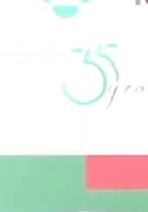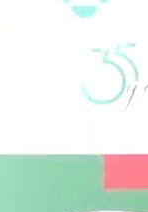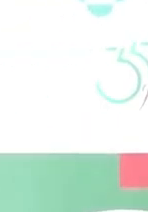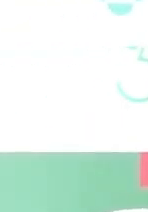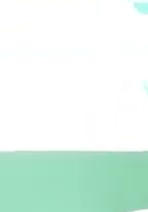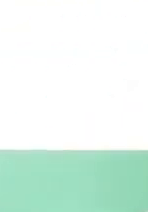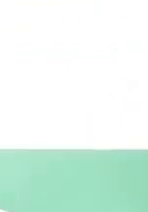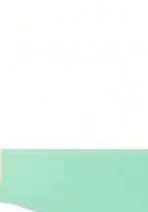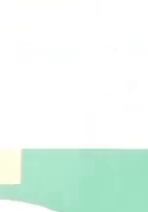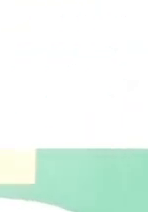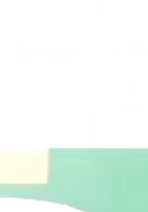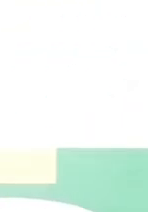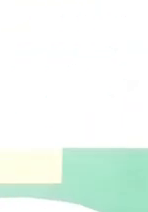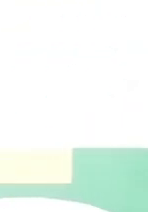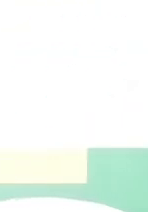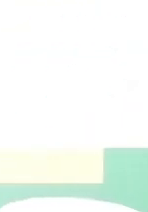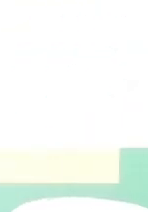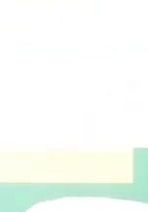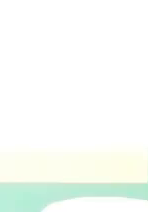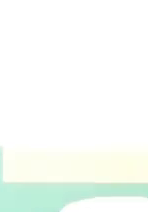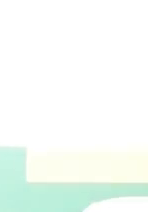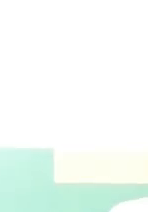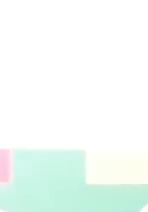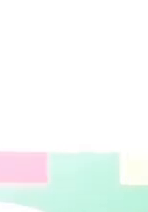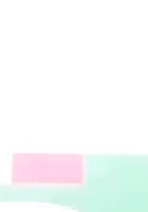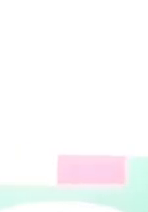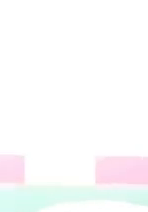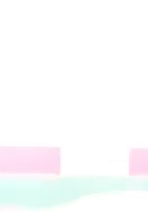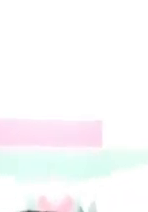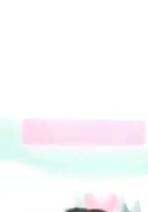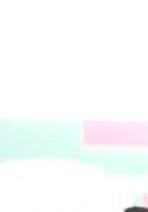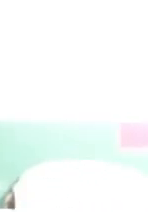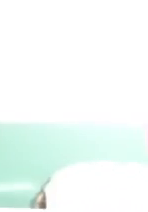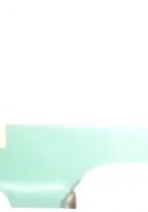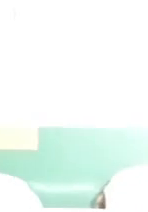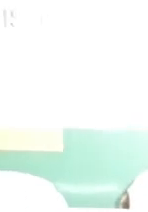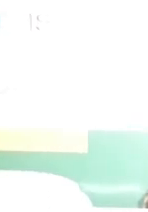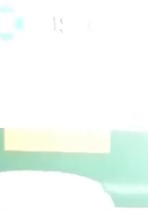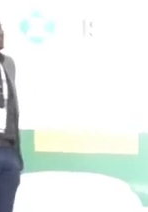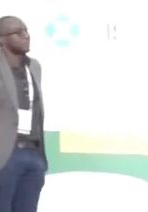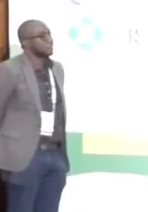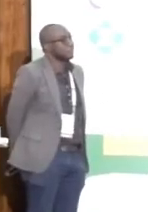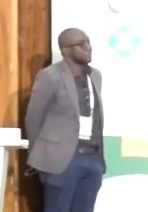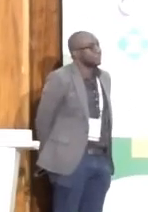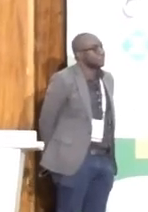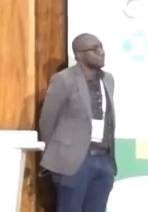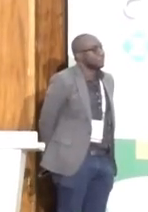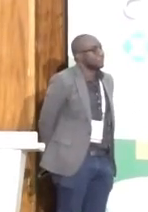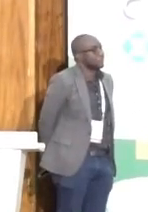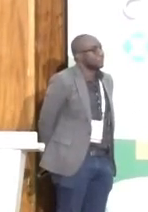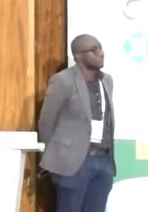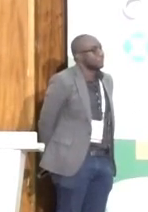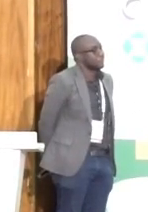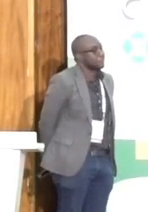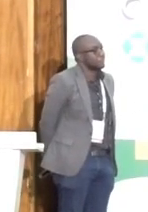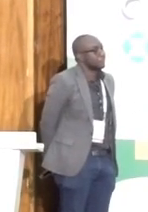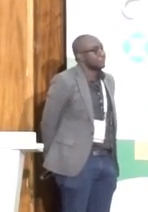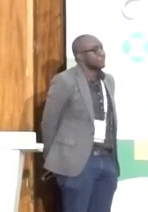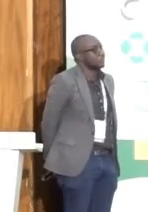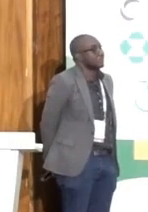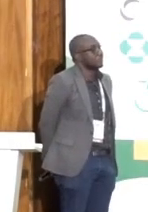you. Hi, good morning, everyone. My name is Dr. Haimbe from Botswana. I work from